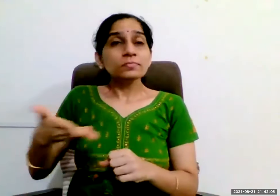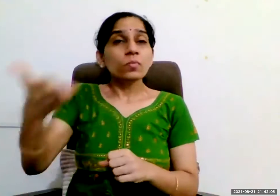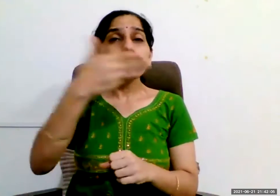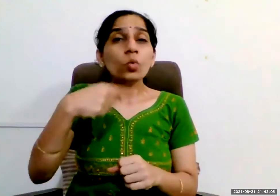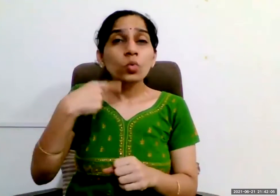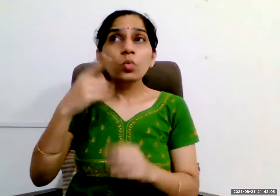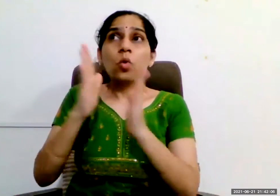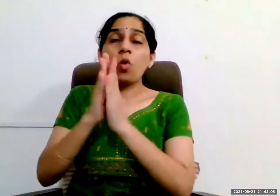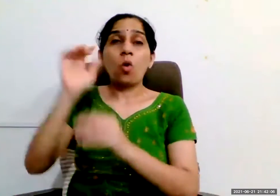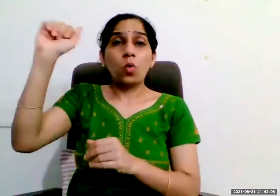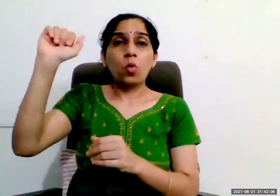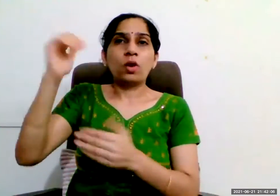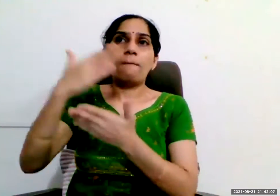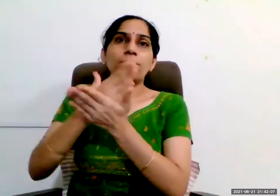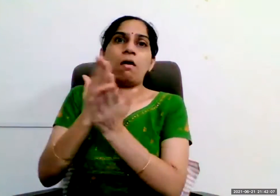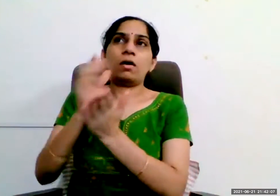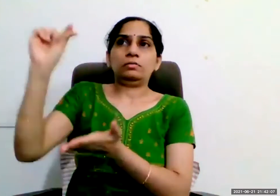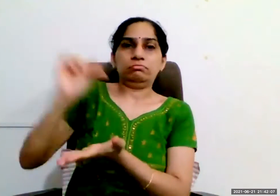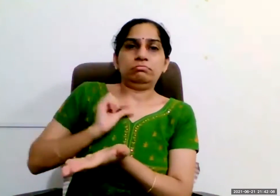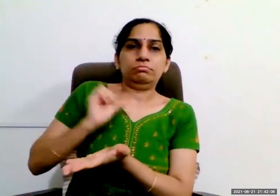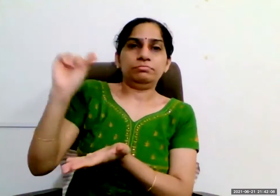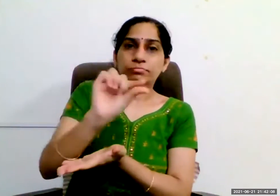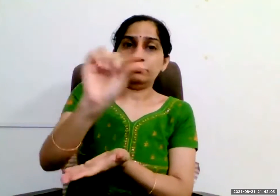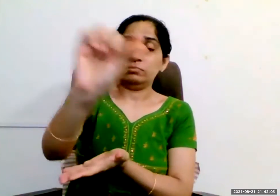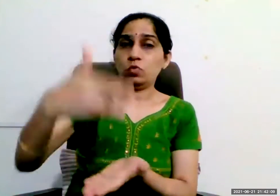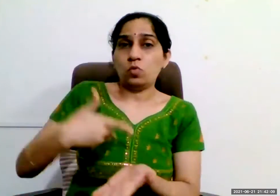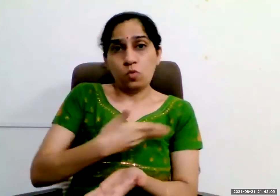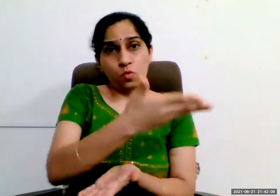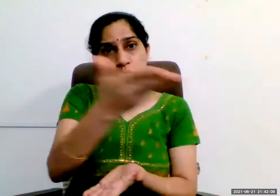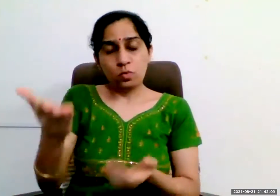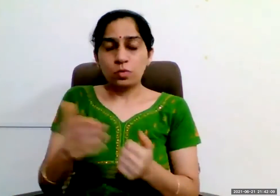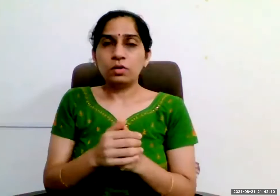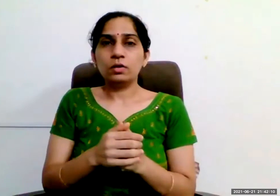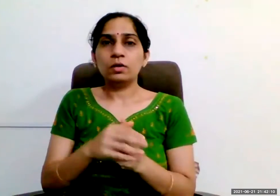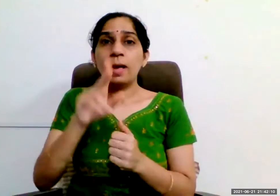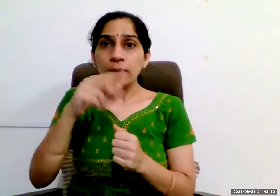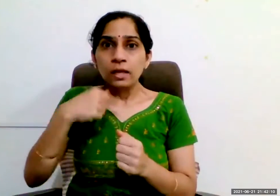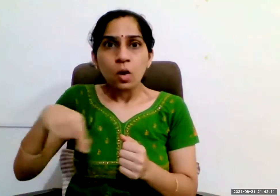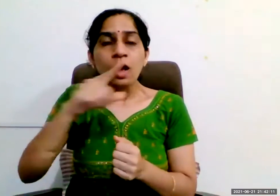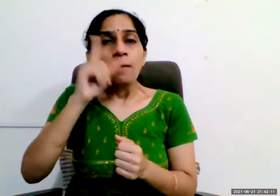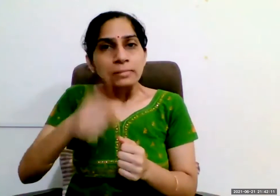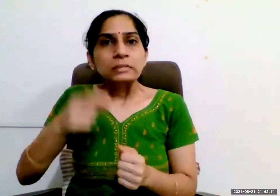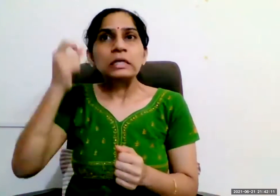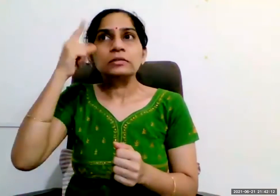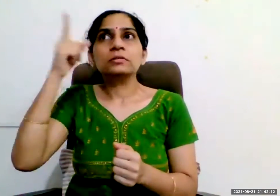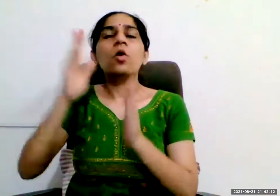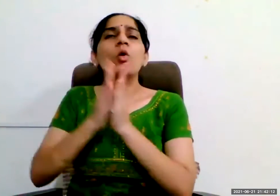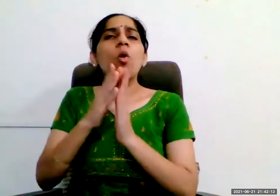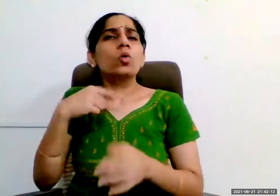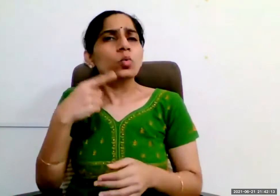render service to the Lord, and we should try to understand who Lord, we should try to love him, and finally we should try to go back to the permanent world,